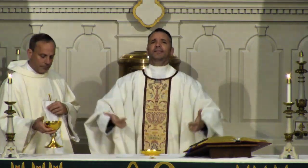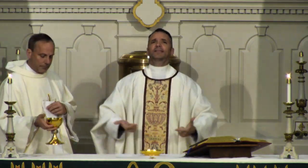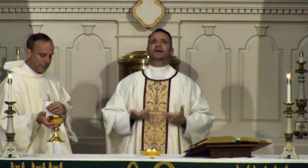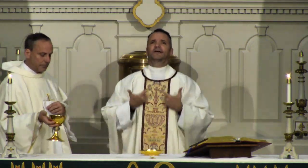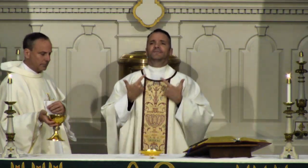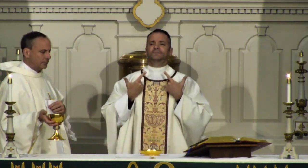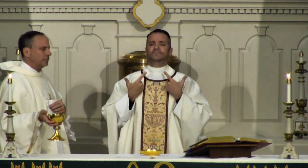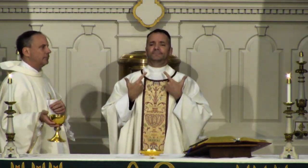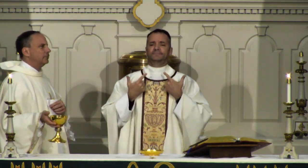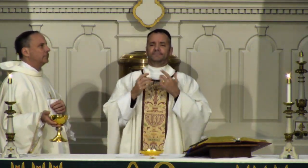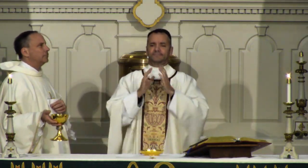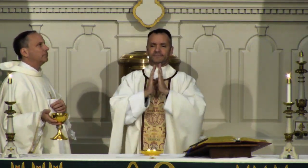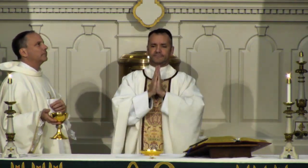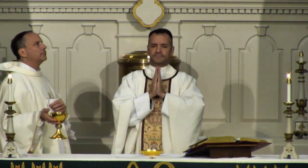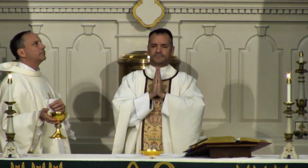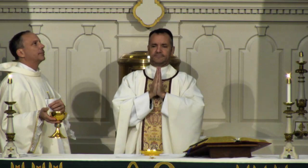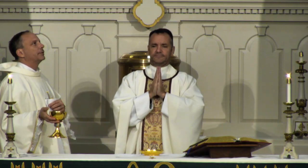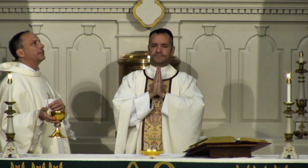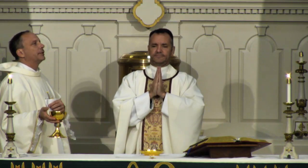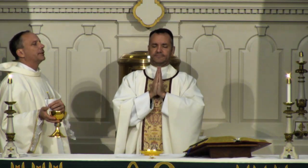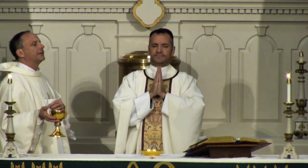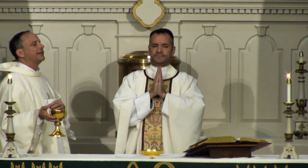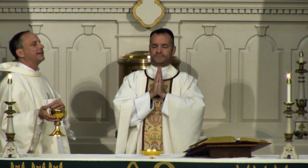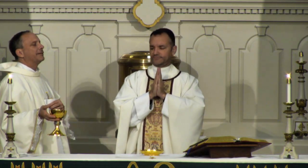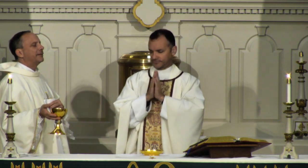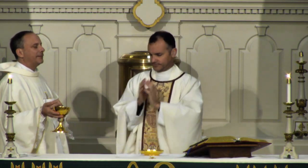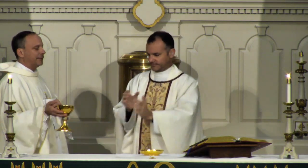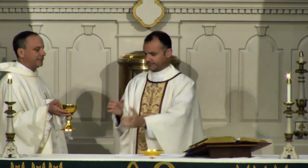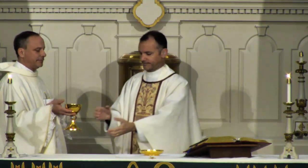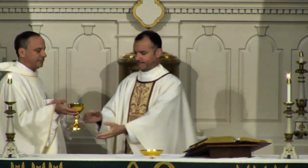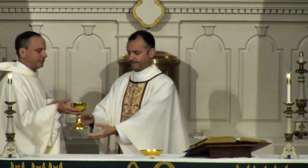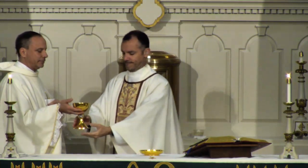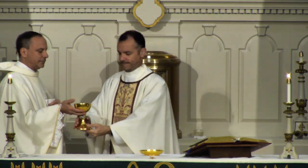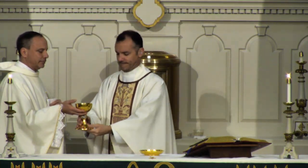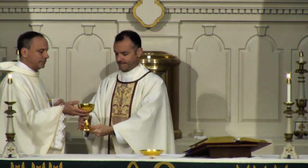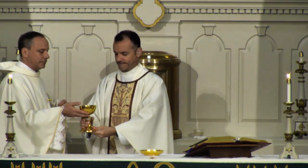will become for us the bread of life. Blessed be God forever.